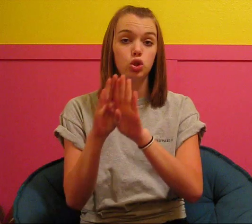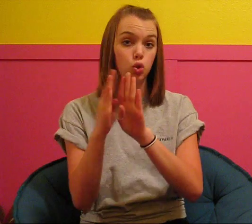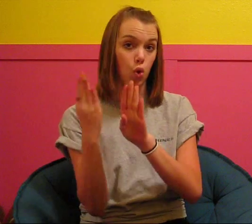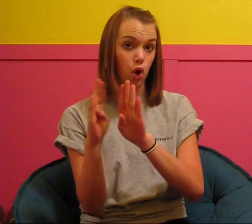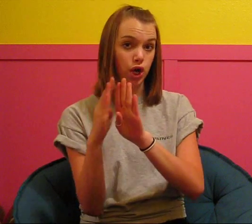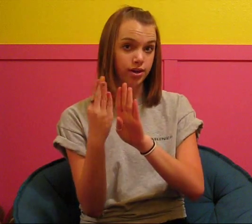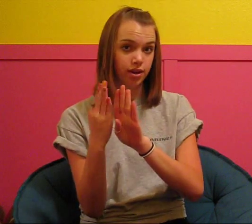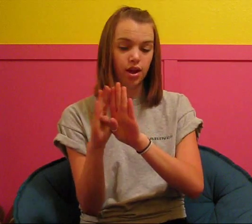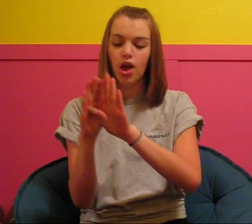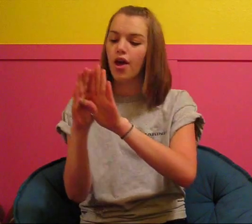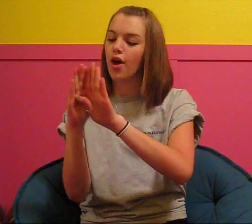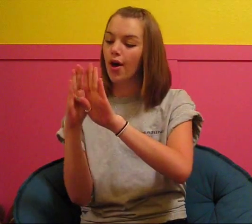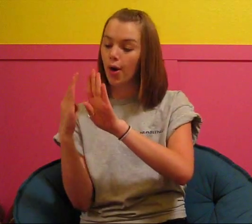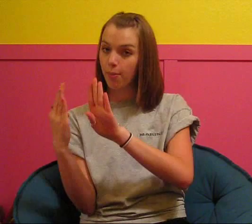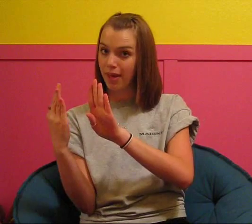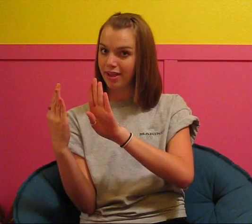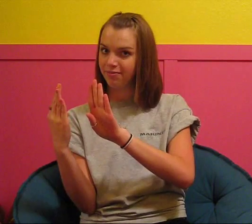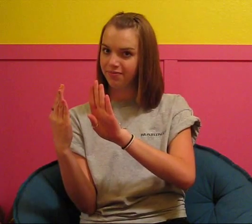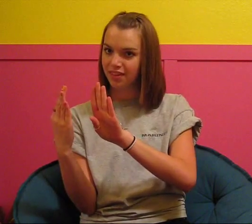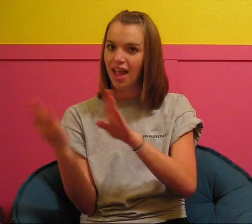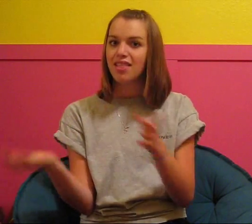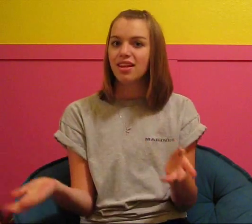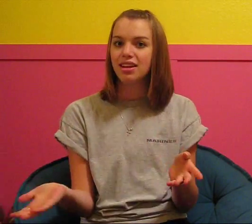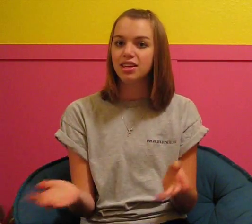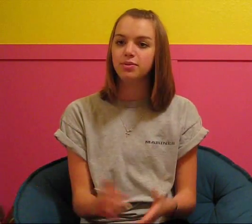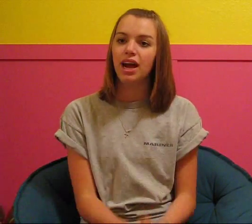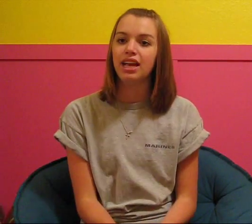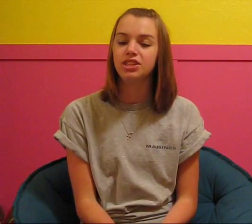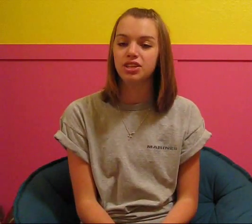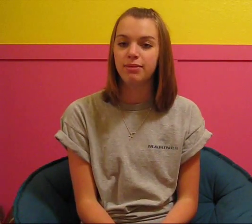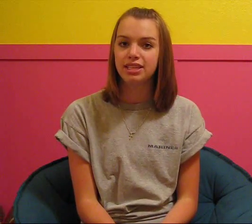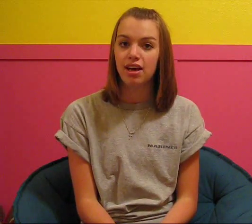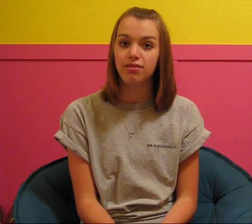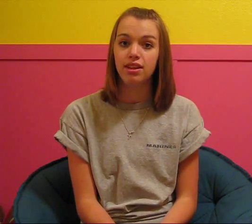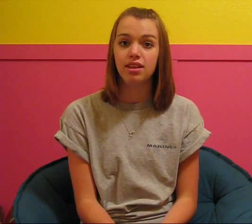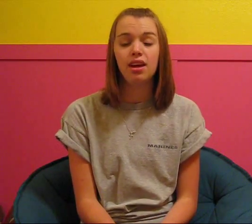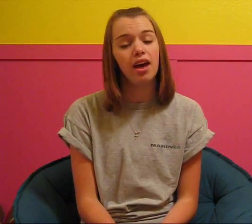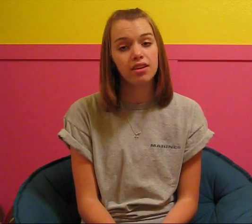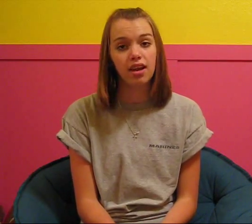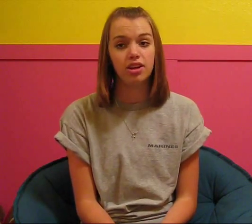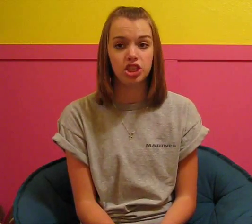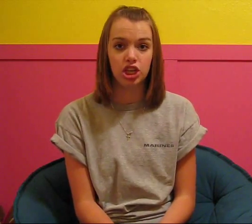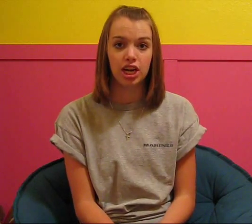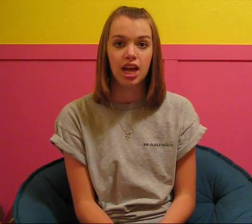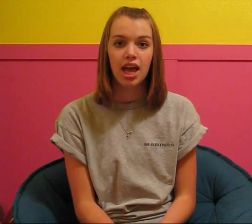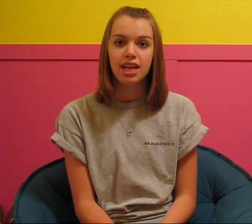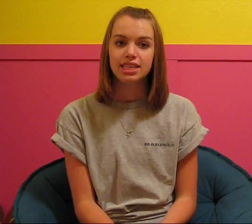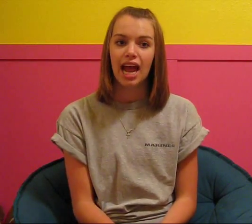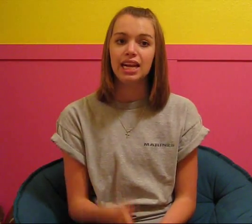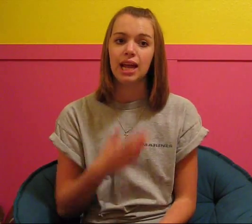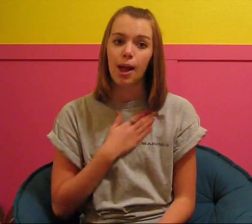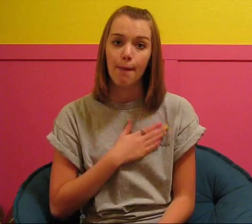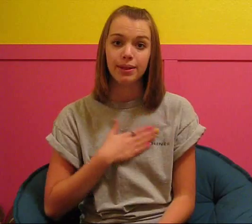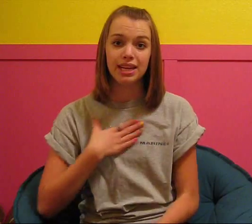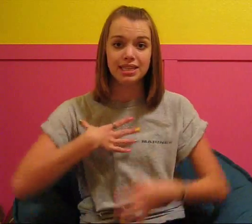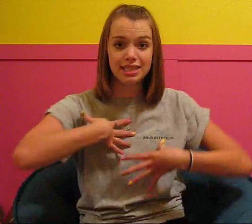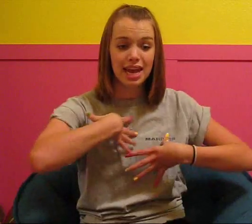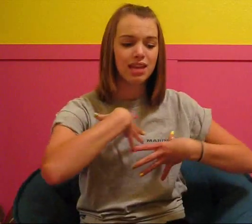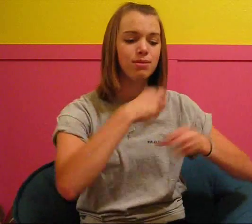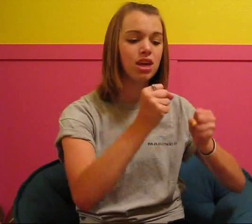Door. Open. Then here's where I inserted myself in the other color shirt, signing in. Please take me